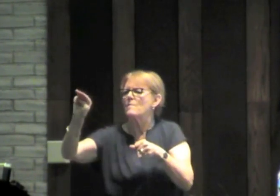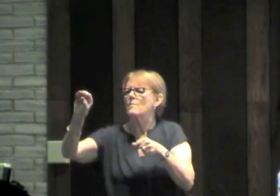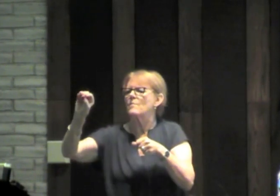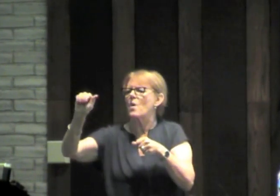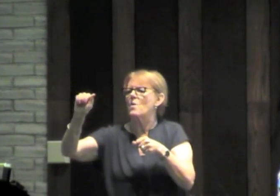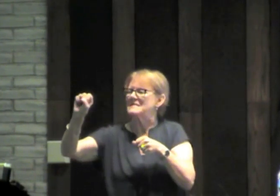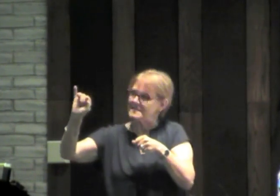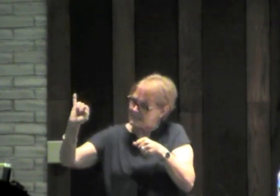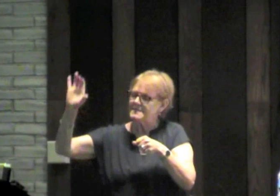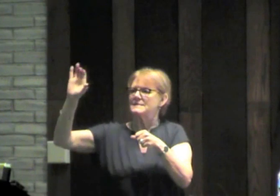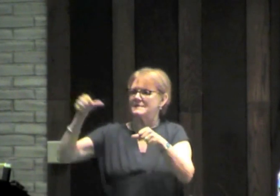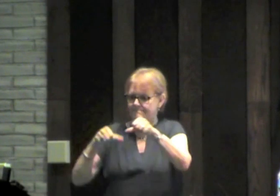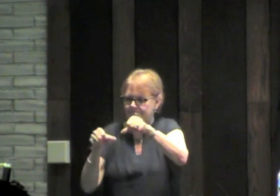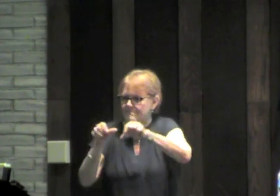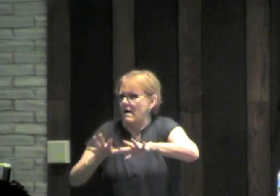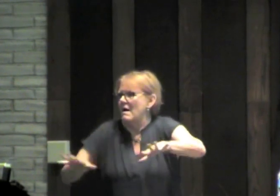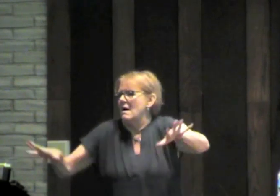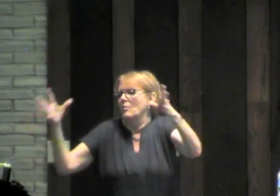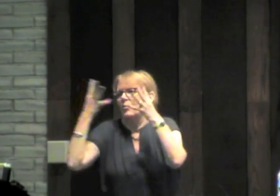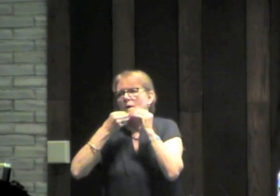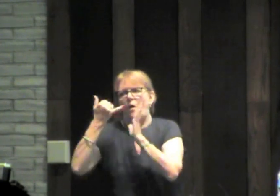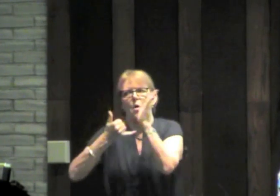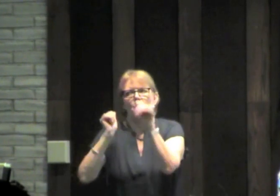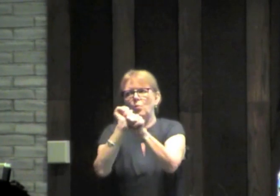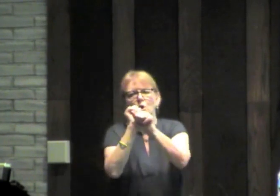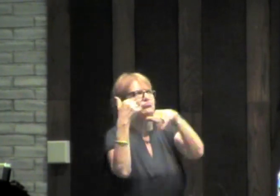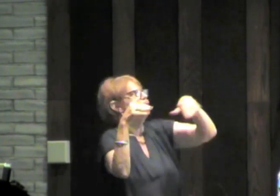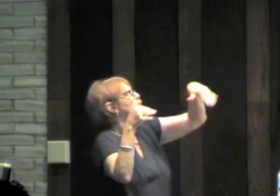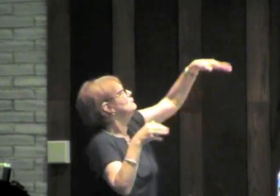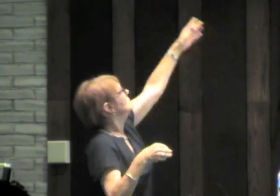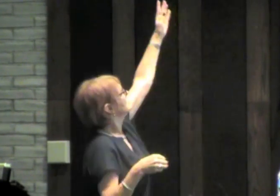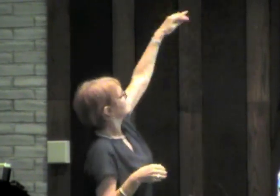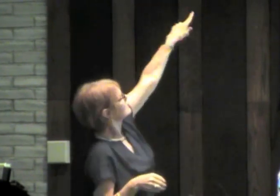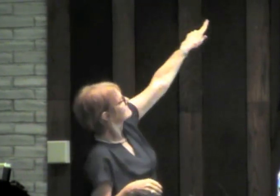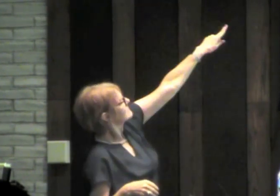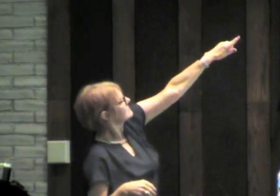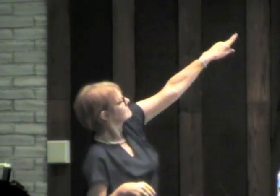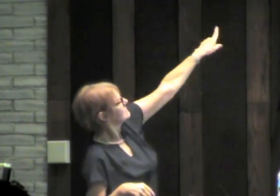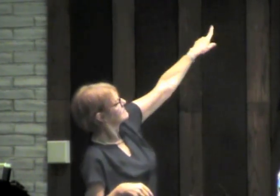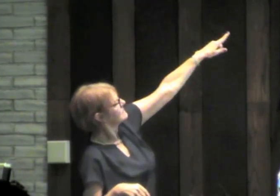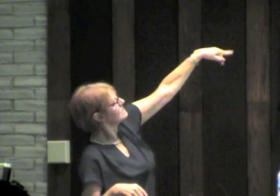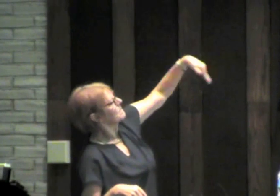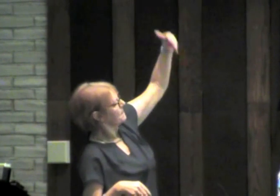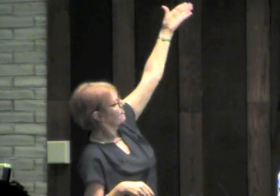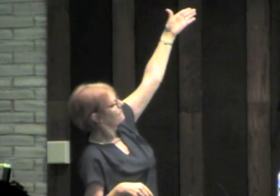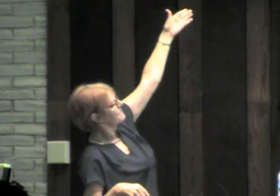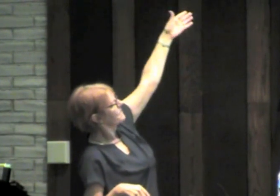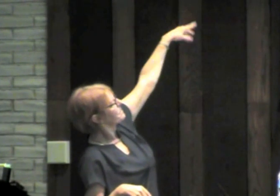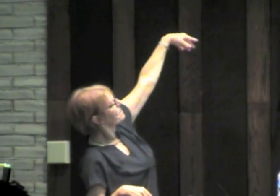And that's where mosaics are just replete around there, and it's just beautiful. It's known as the city